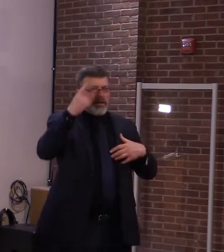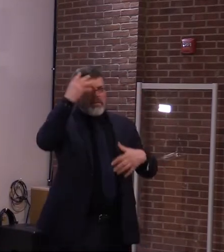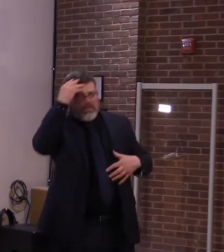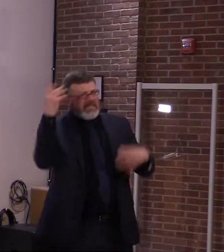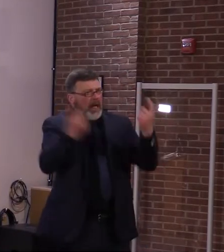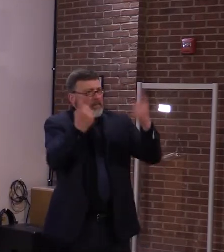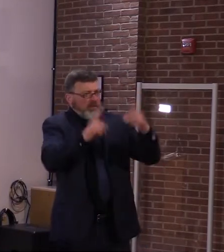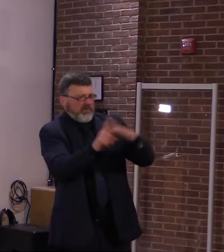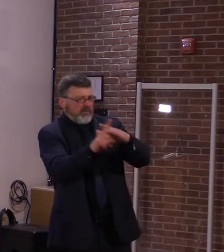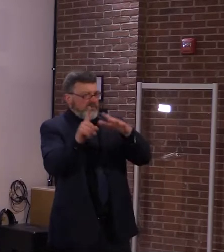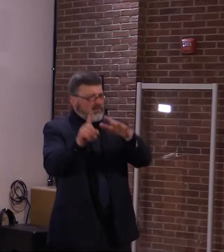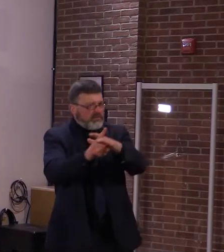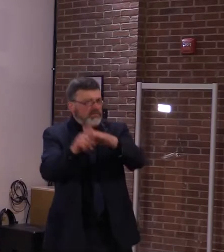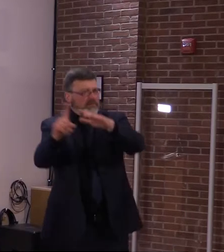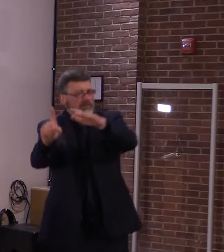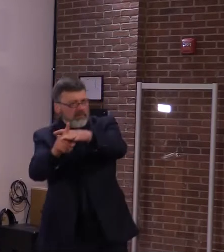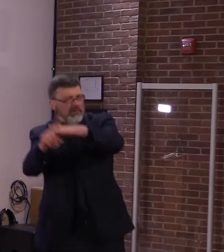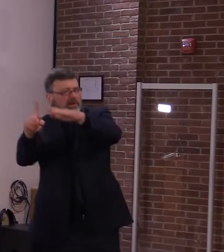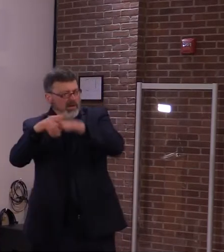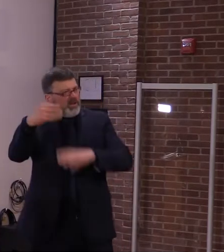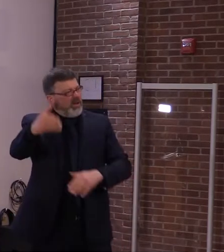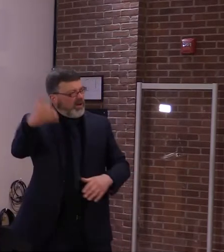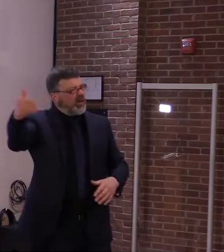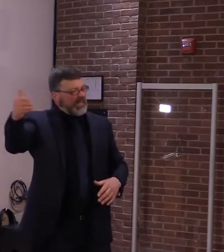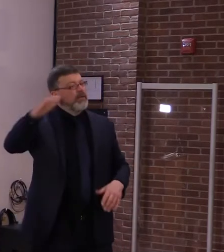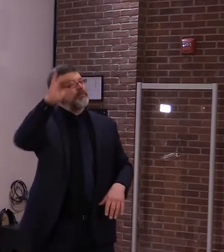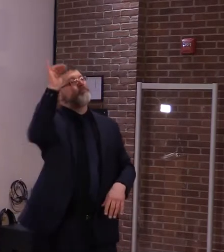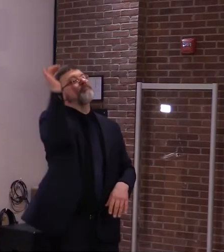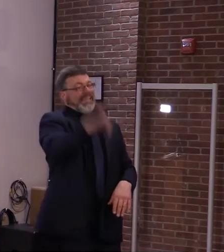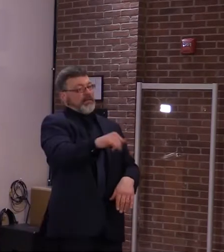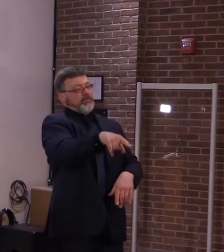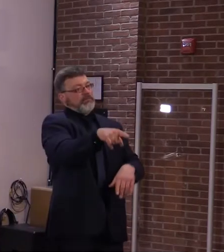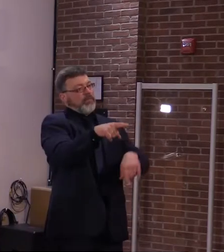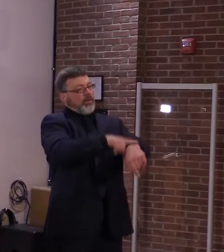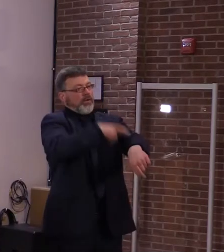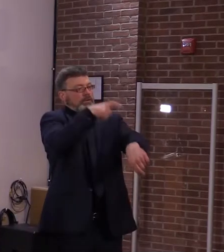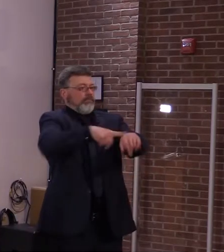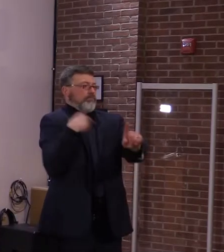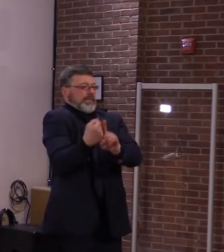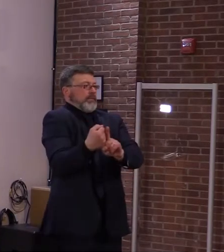illness. Some of them had more chronic symptoms that developed as well.